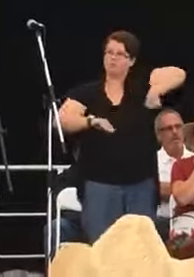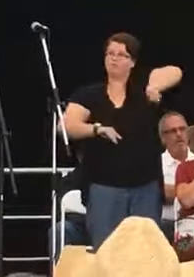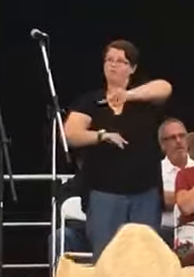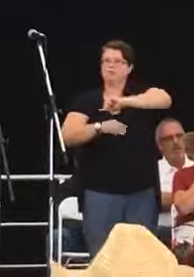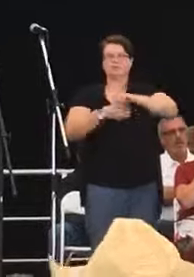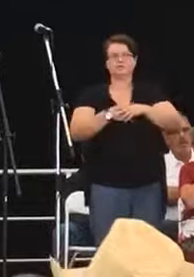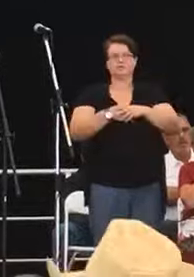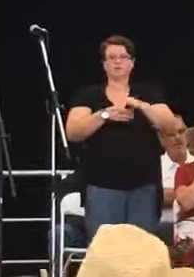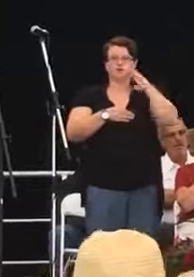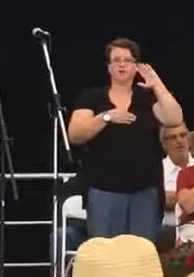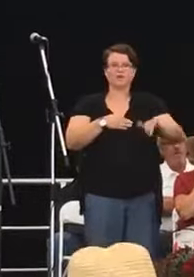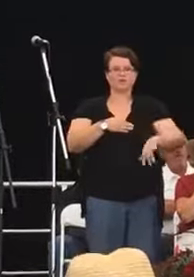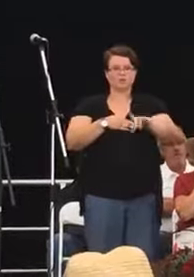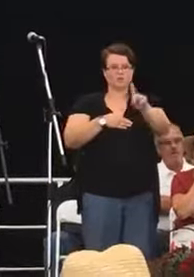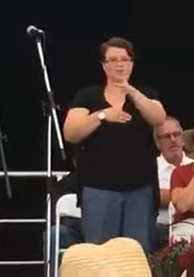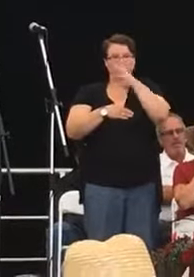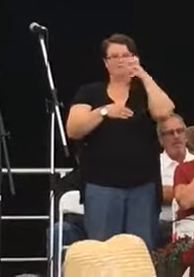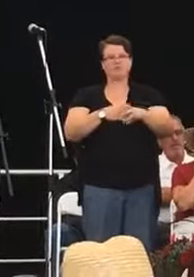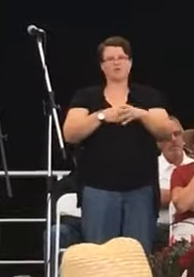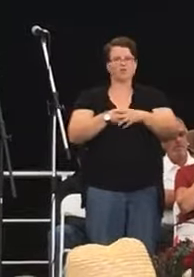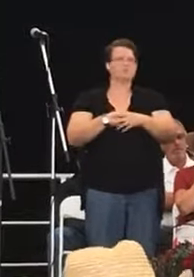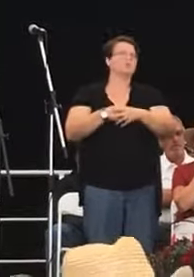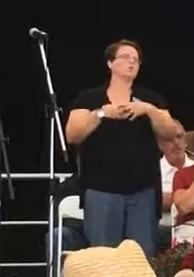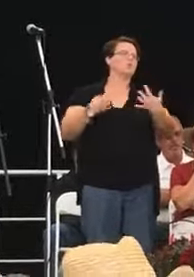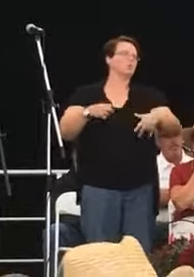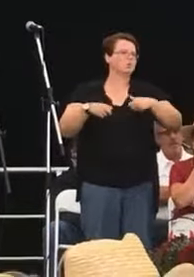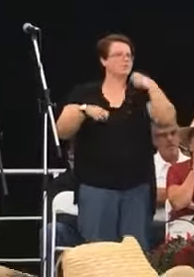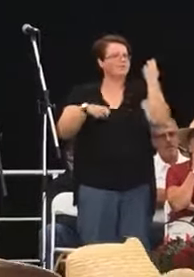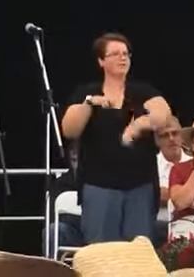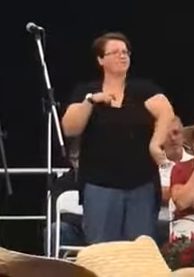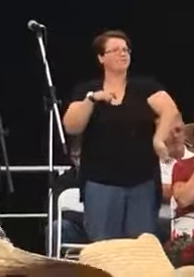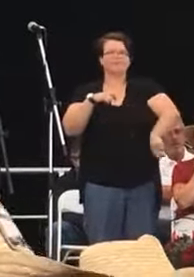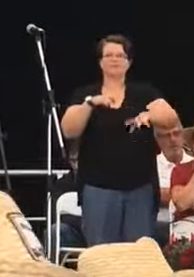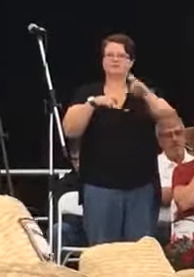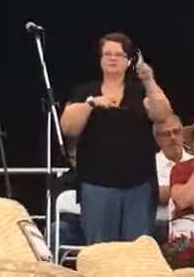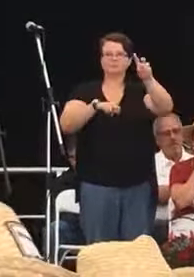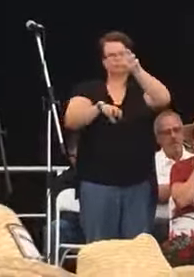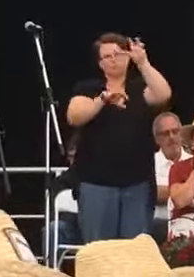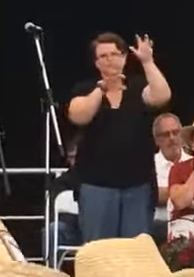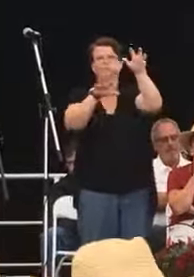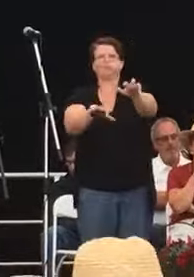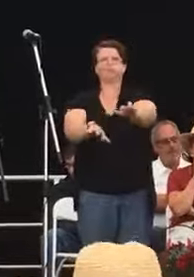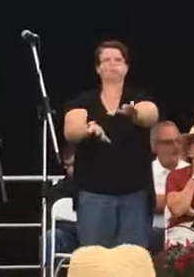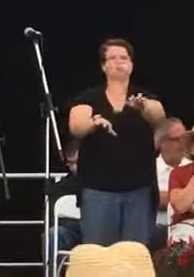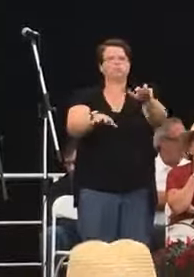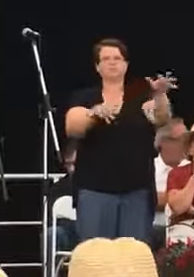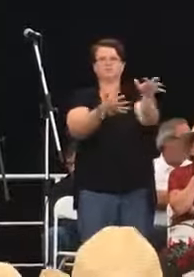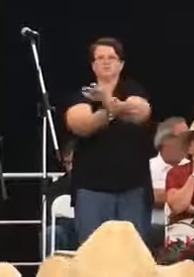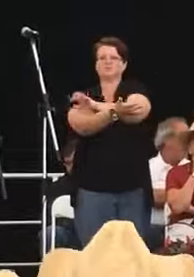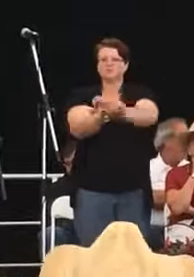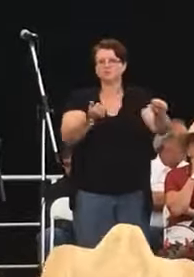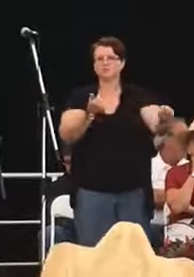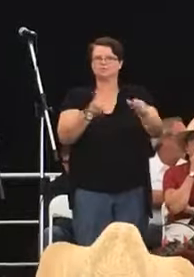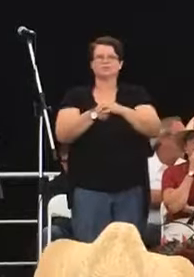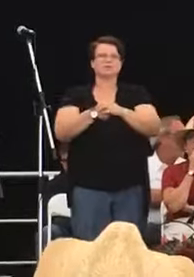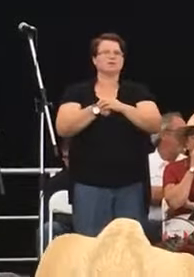have increasing extreme weather events due to climate change. We always have the volatility of commodity